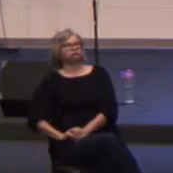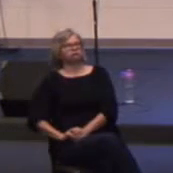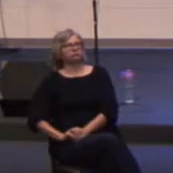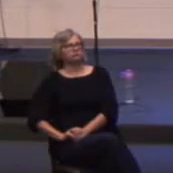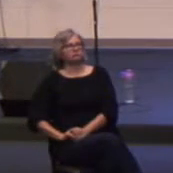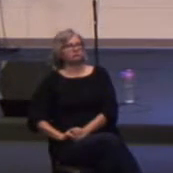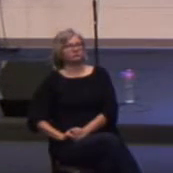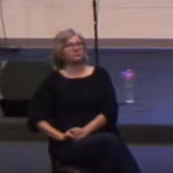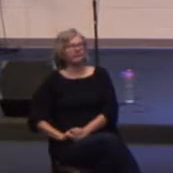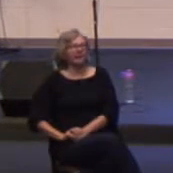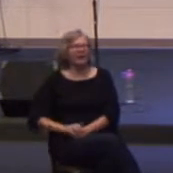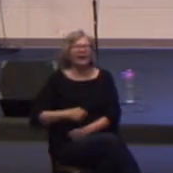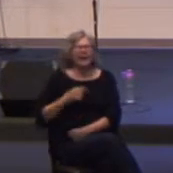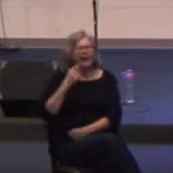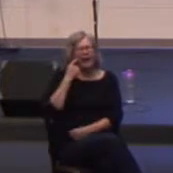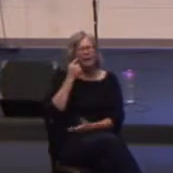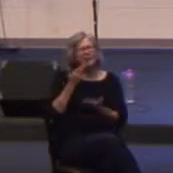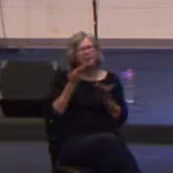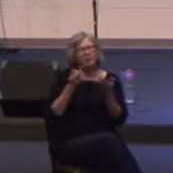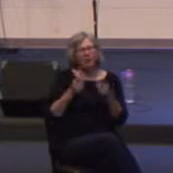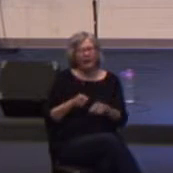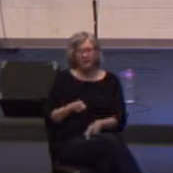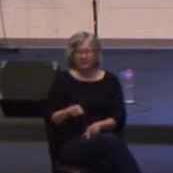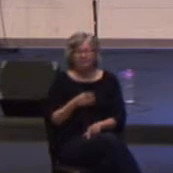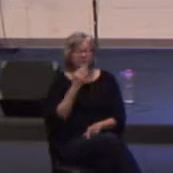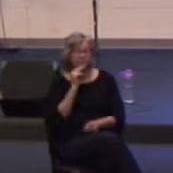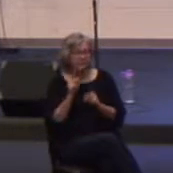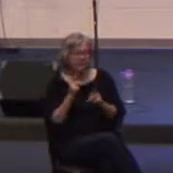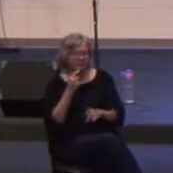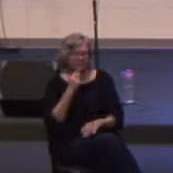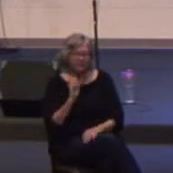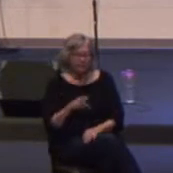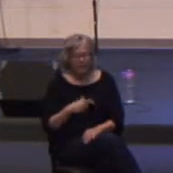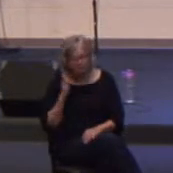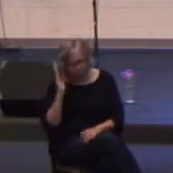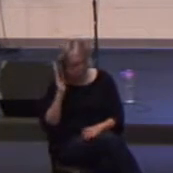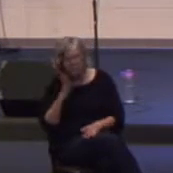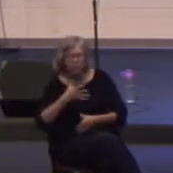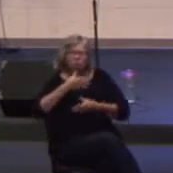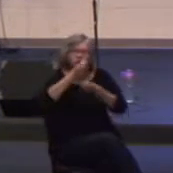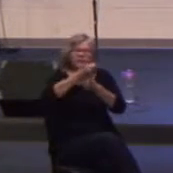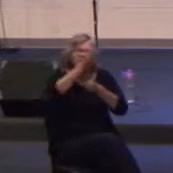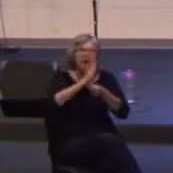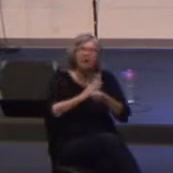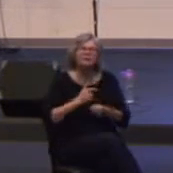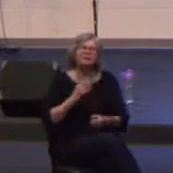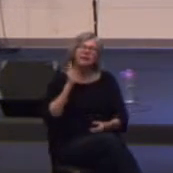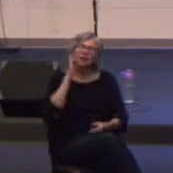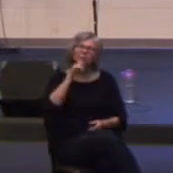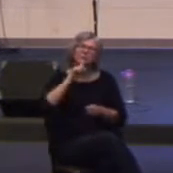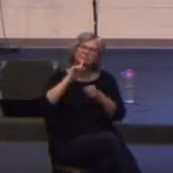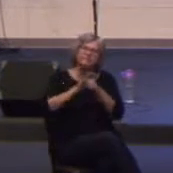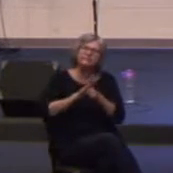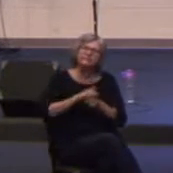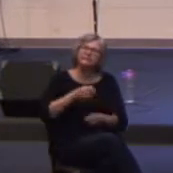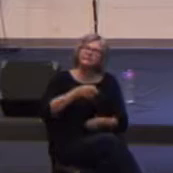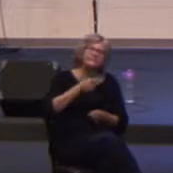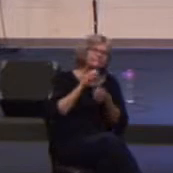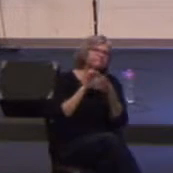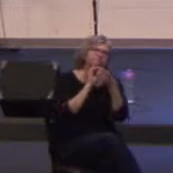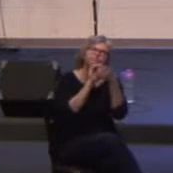Here's what I think might have happened to the Israelites. They said, okay, I'm going to trust God, and I'm going to be really committed to